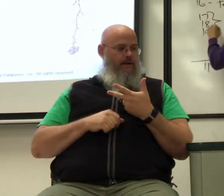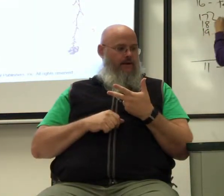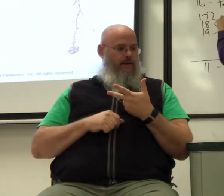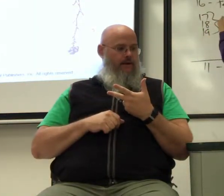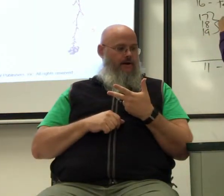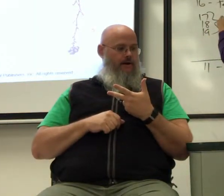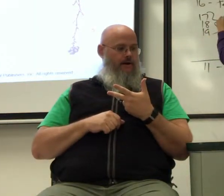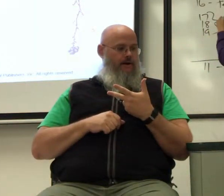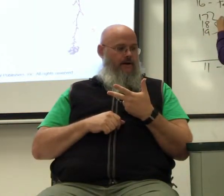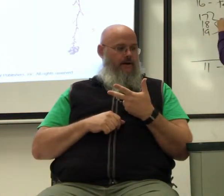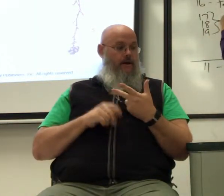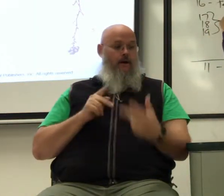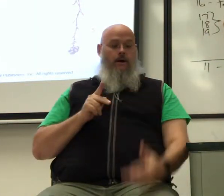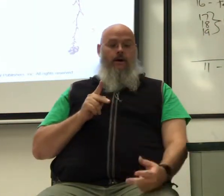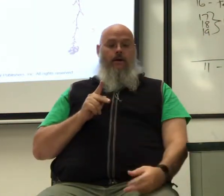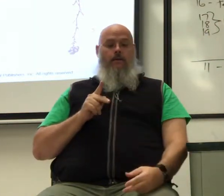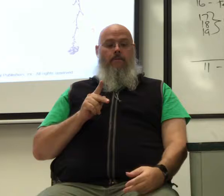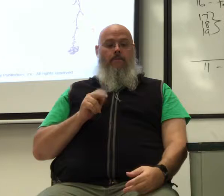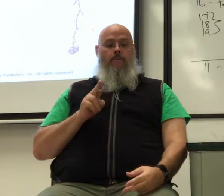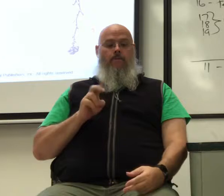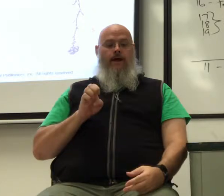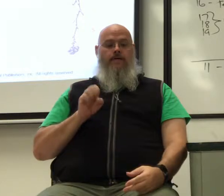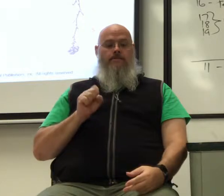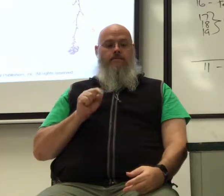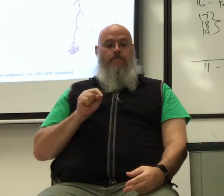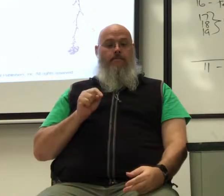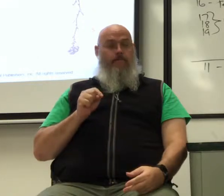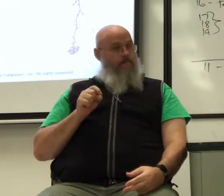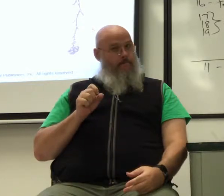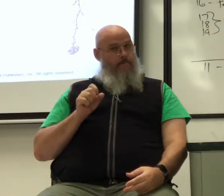call them respiratory bronchioles.